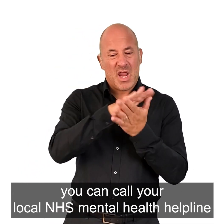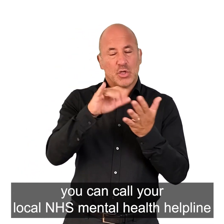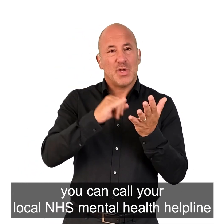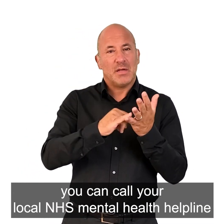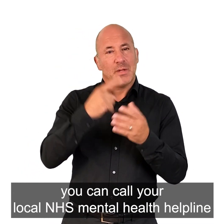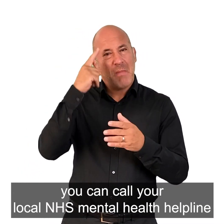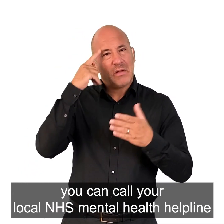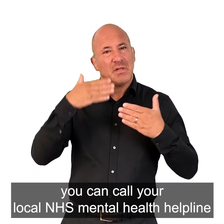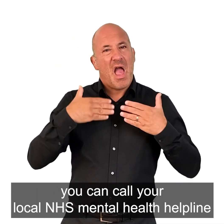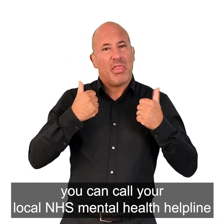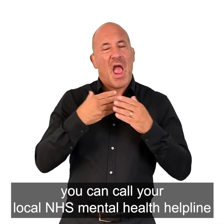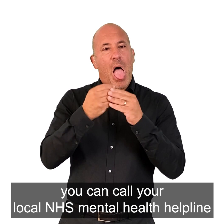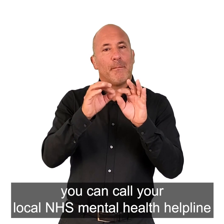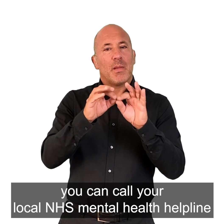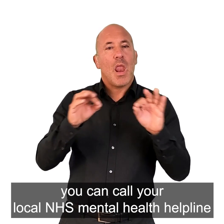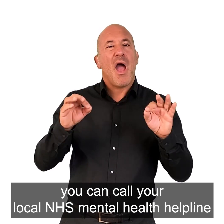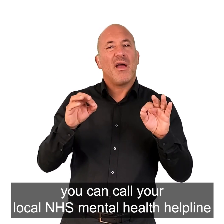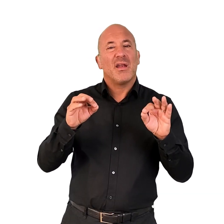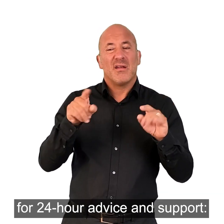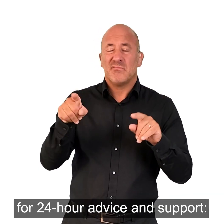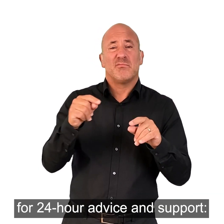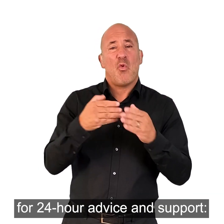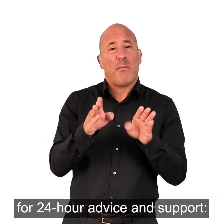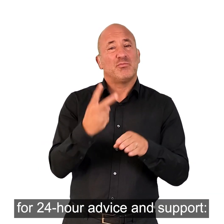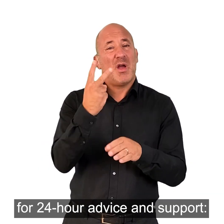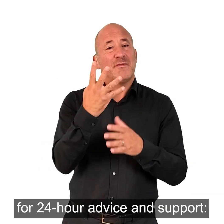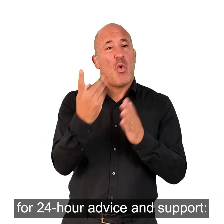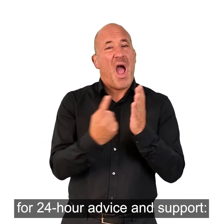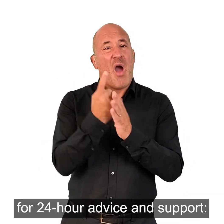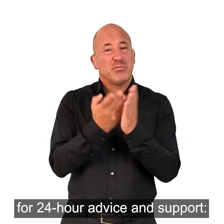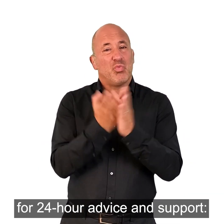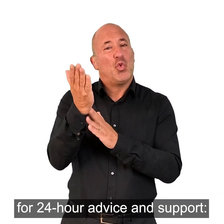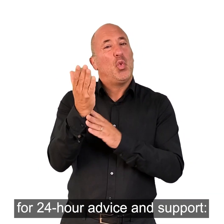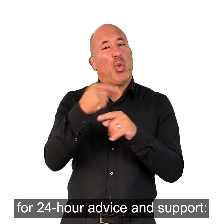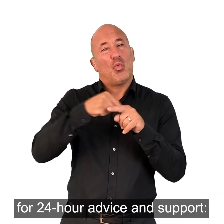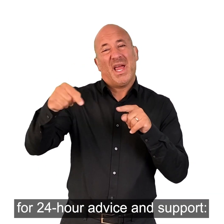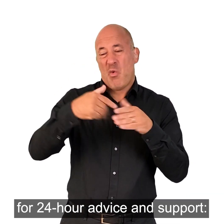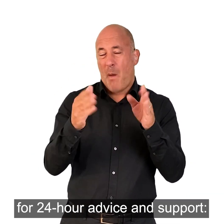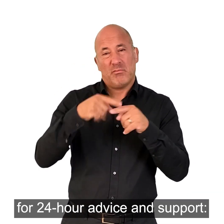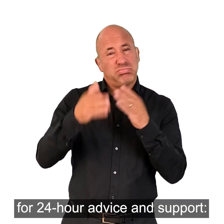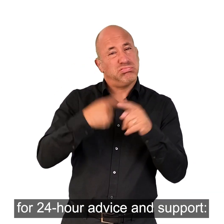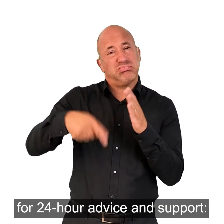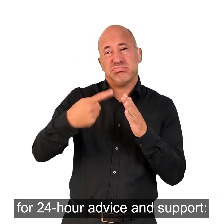NHS mental health helpline for 24-hour advice and support.